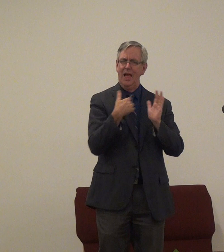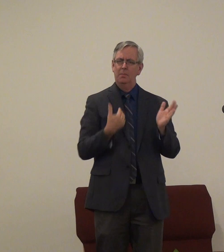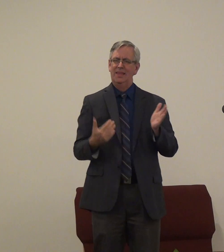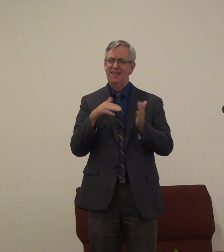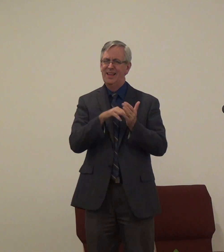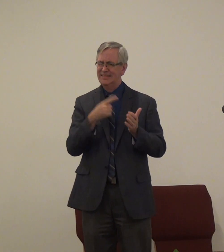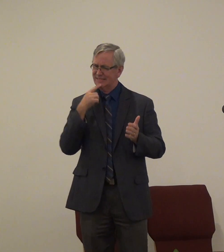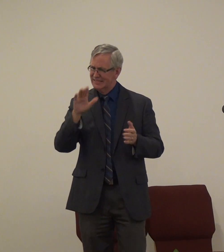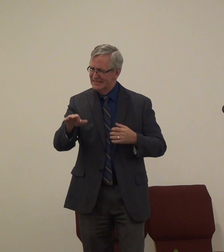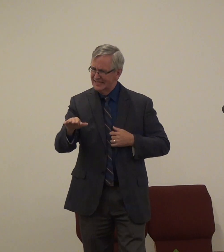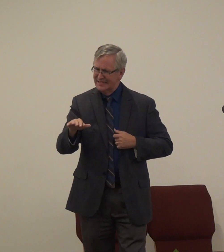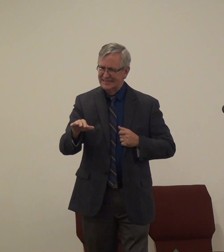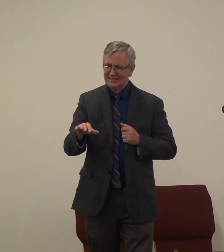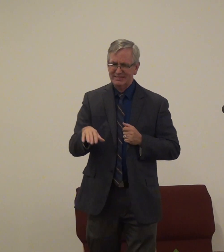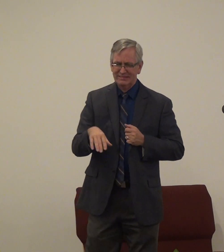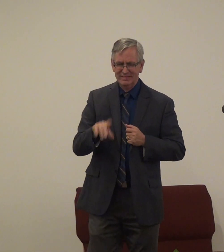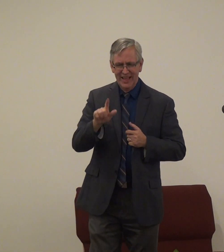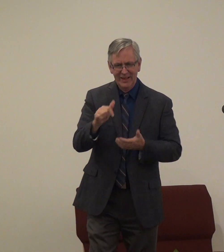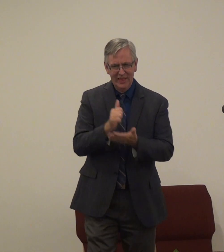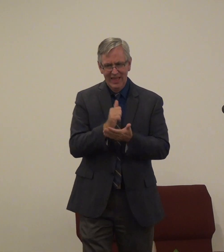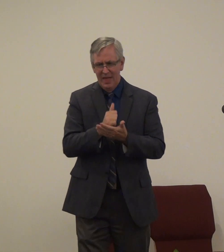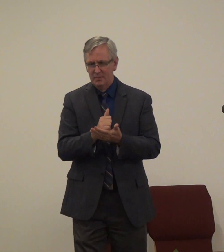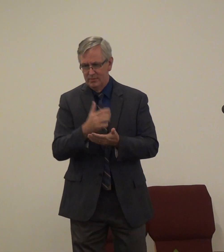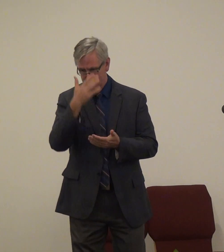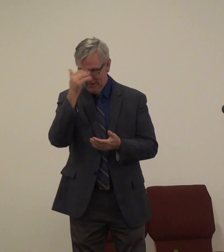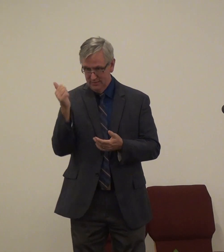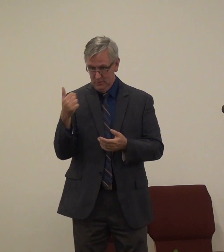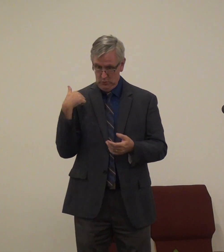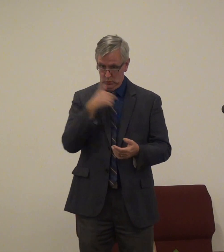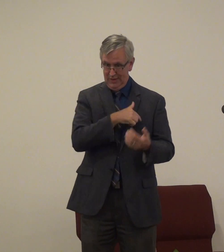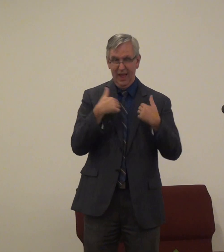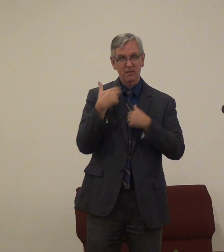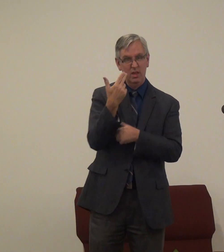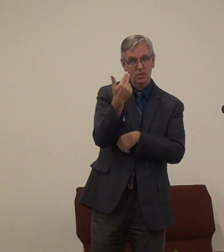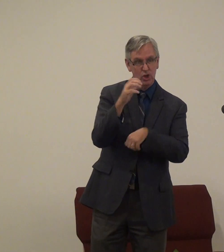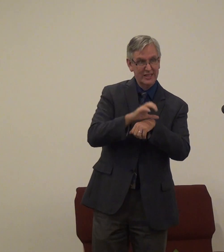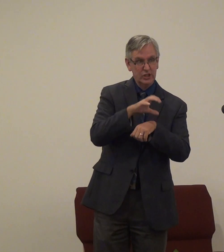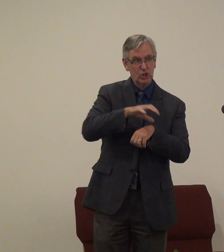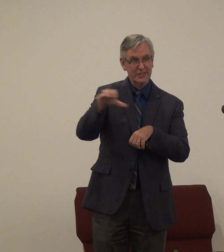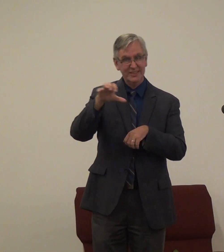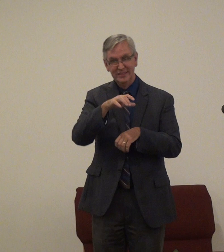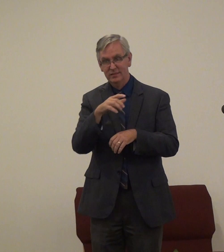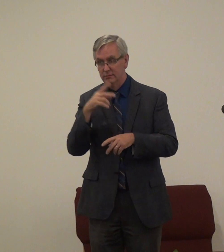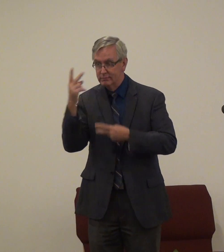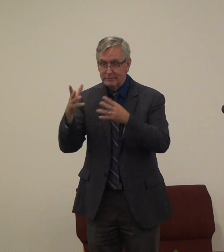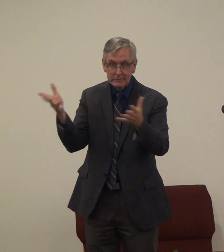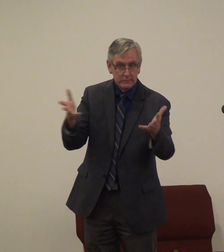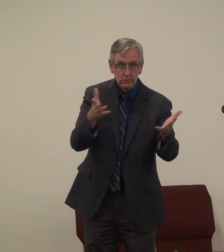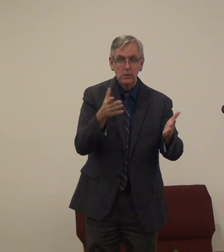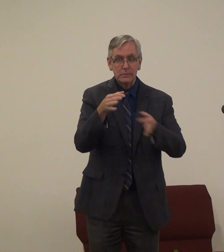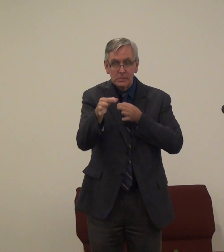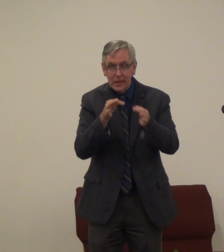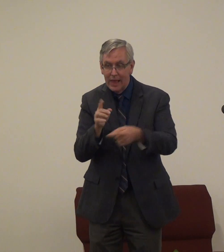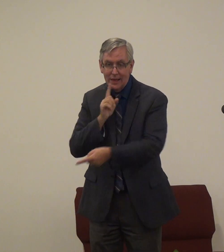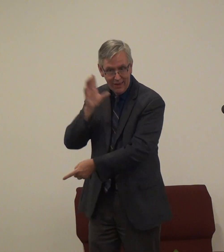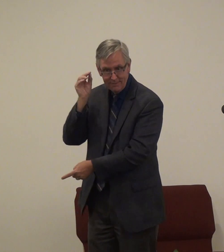started teaching him. She contacted me again later and said, we need some help. We've got 13 churches, and we've been trying